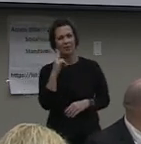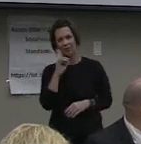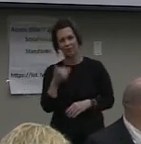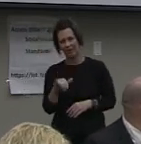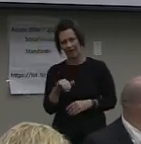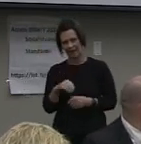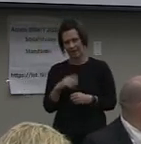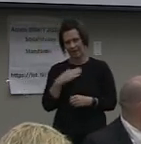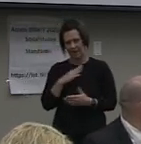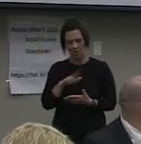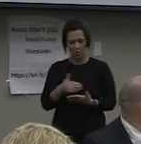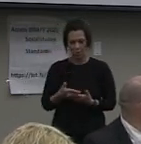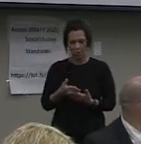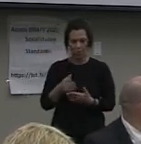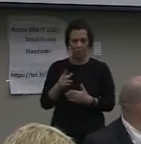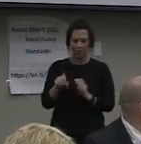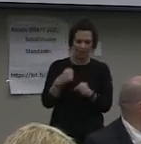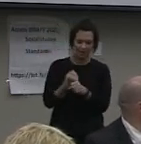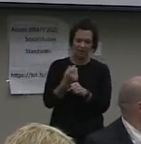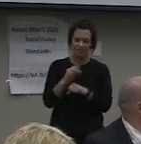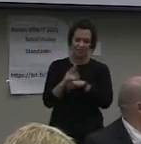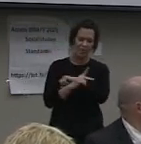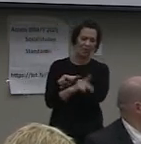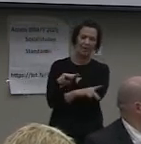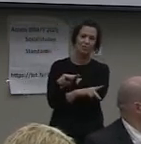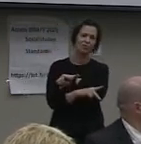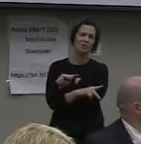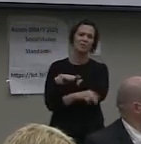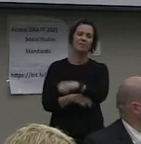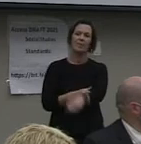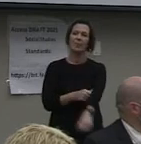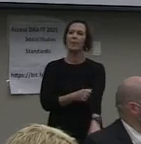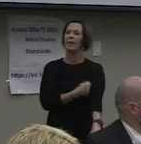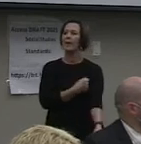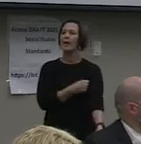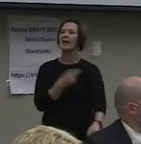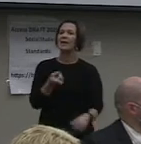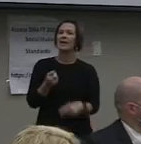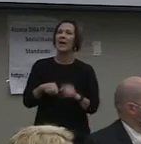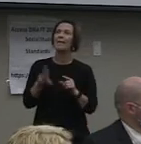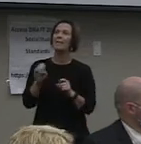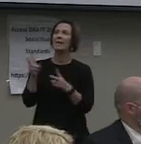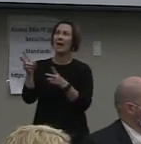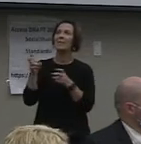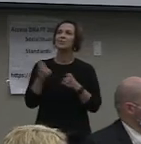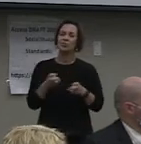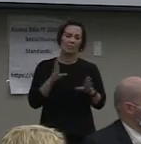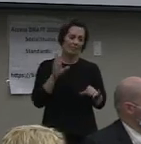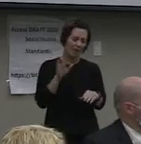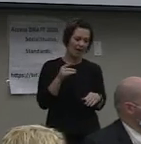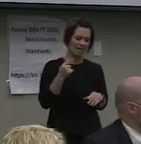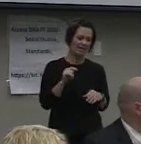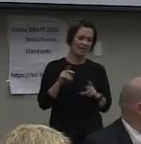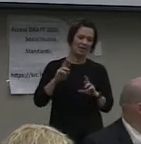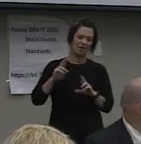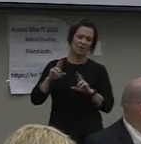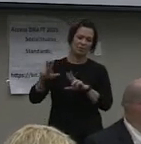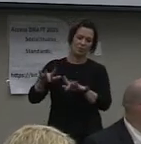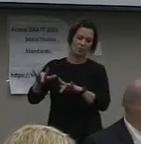of parliamentary procedure. The purpose of a roll call is if there's more than one that could not be captured by the recorder, but I would be happy to do